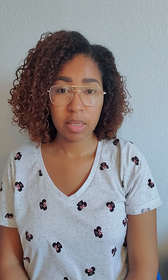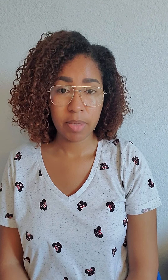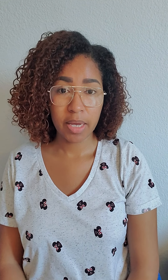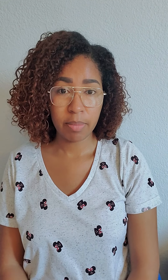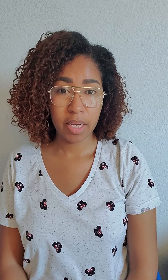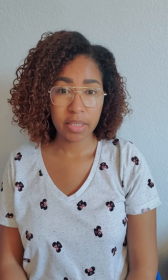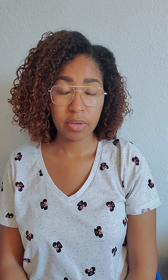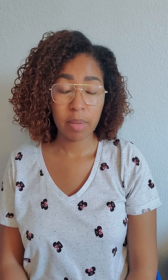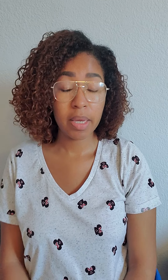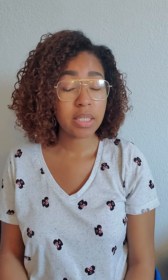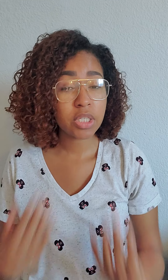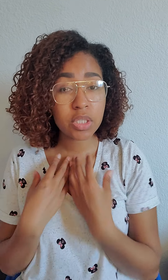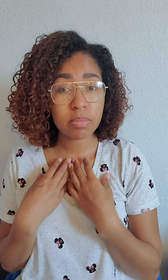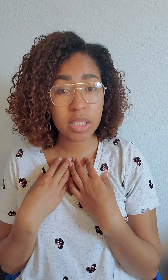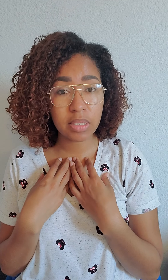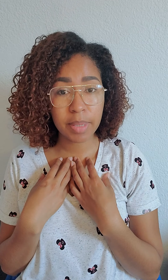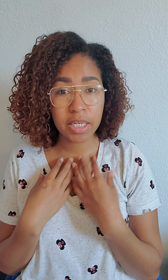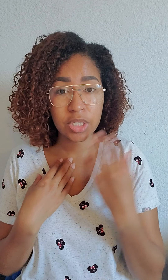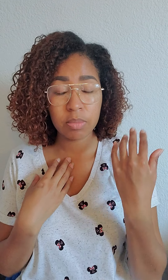that in mind, okay? Pay attention to me. Pay attention to me.